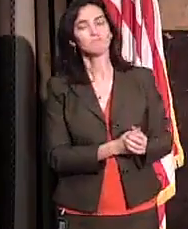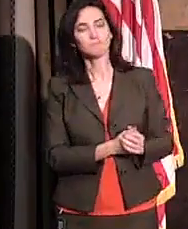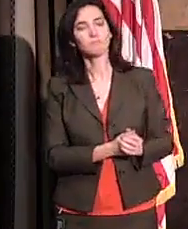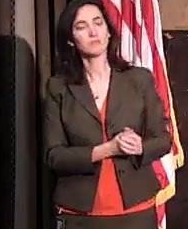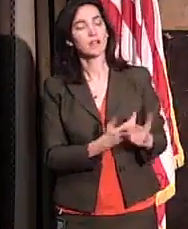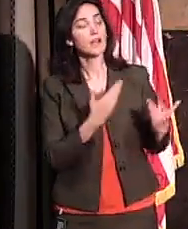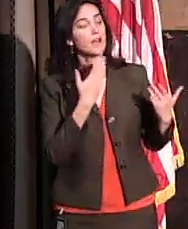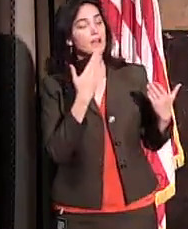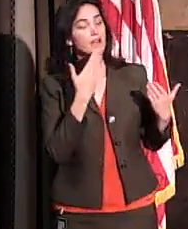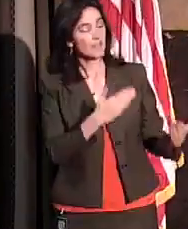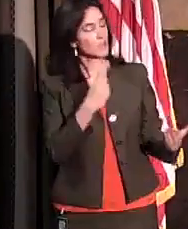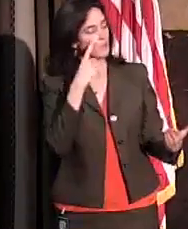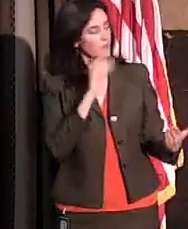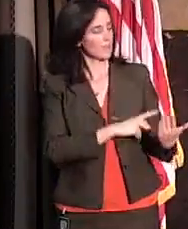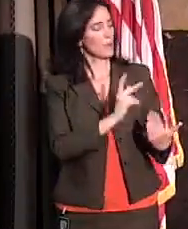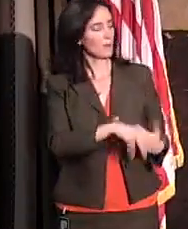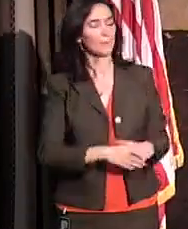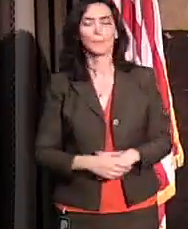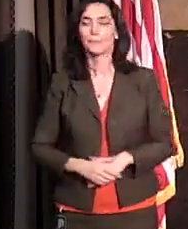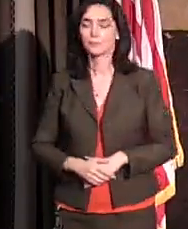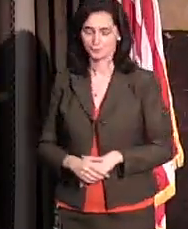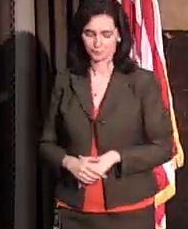for the program.